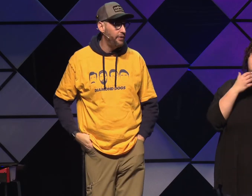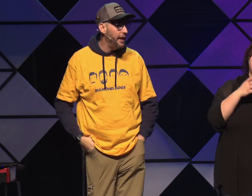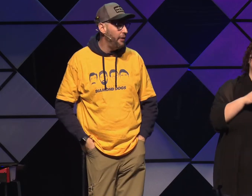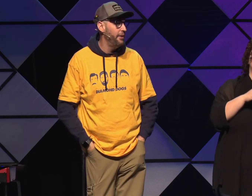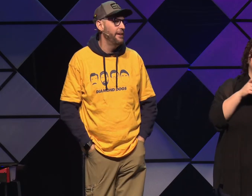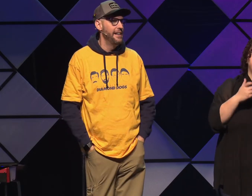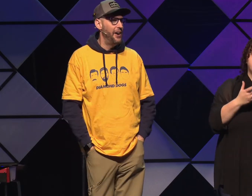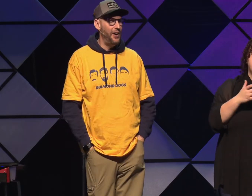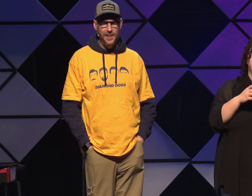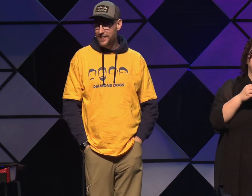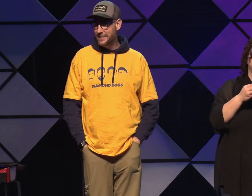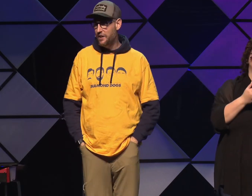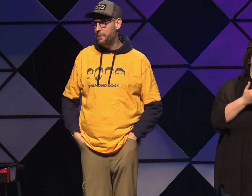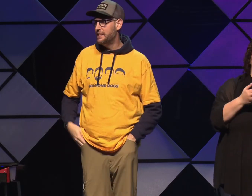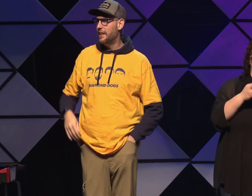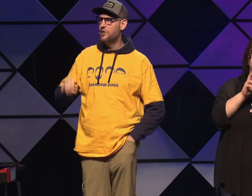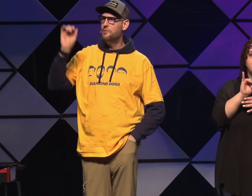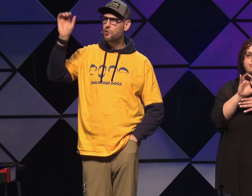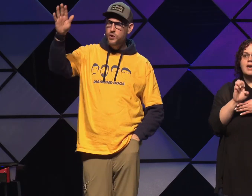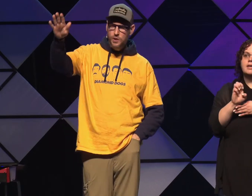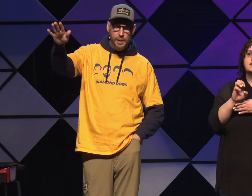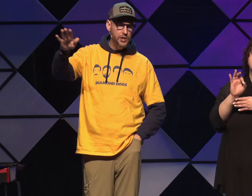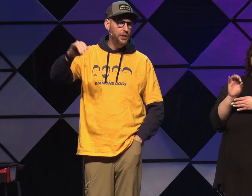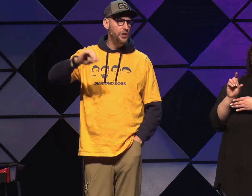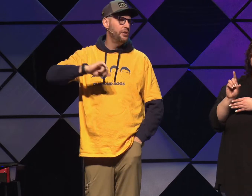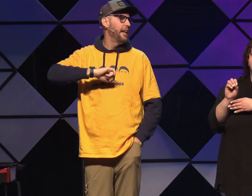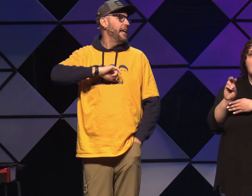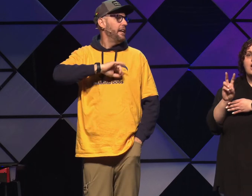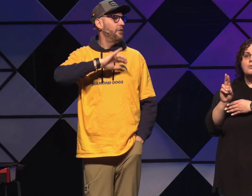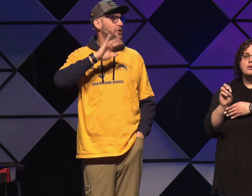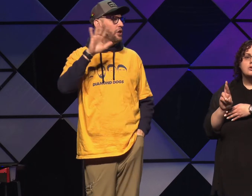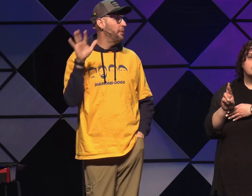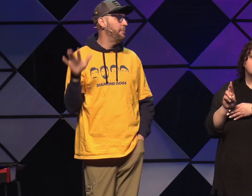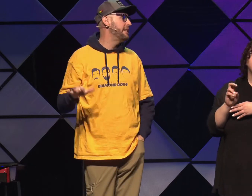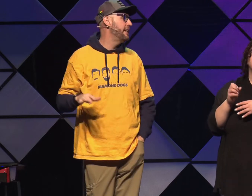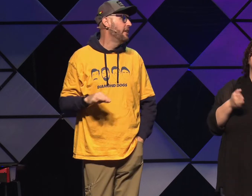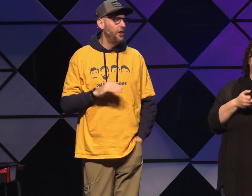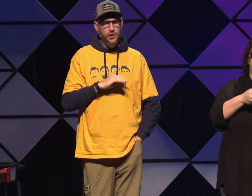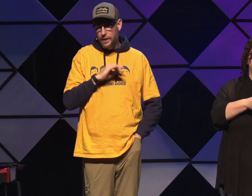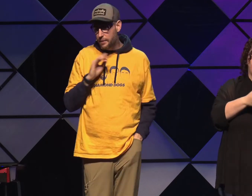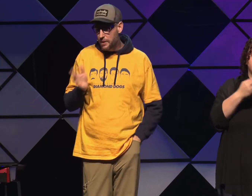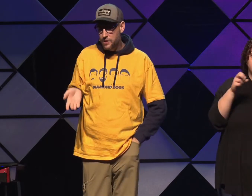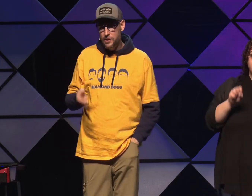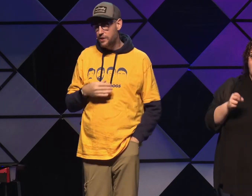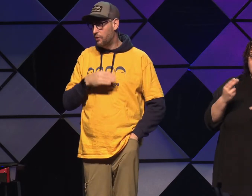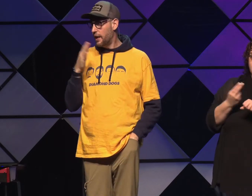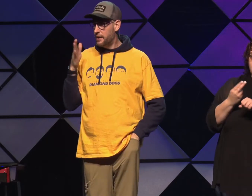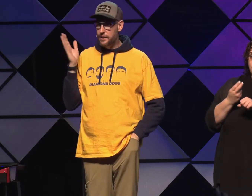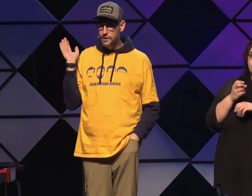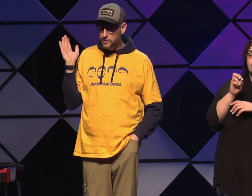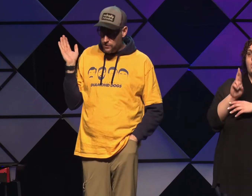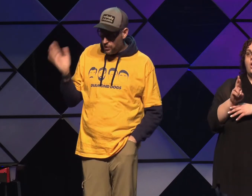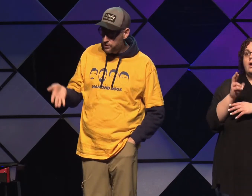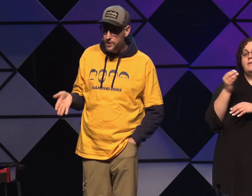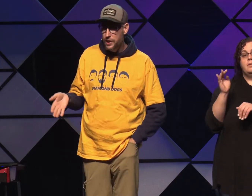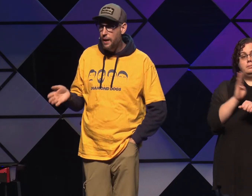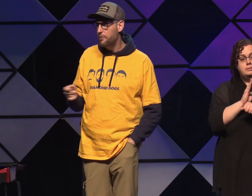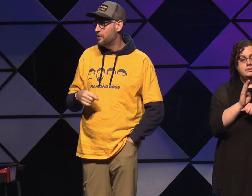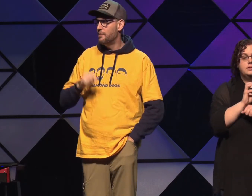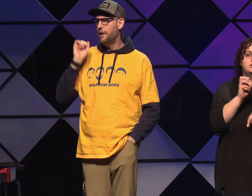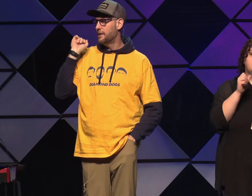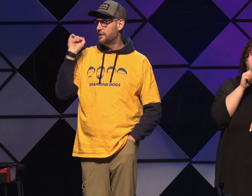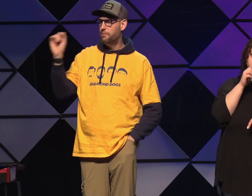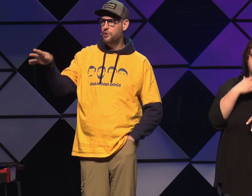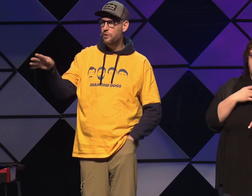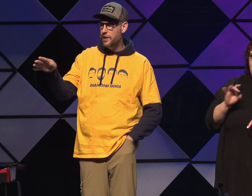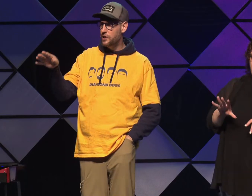and the flour, all that good stuff. But there's grocery bags you can use. If you're super busy or you're like me, you just don't like to grocery shop, you